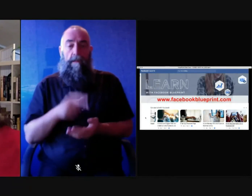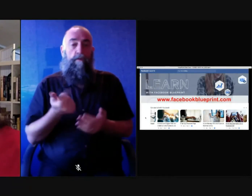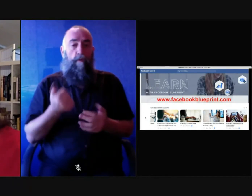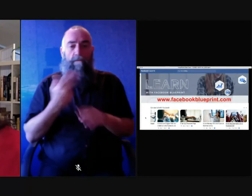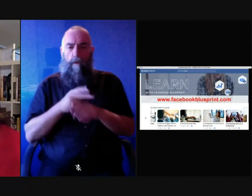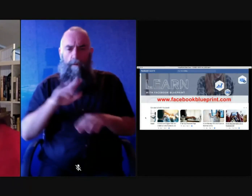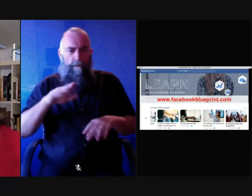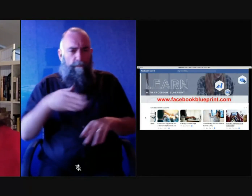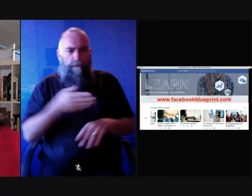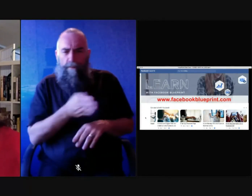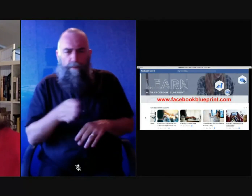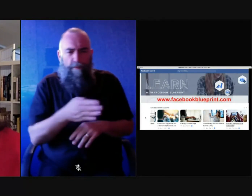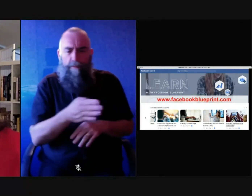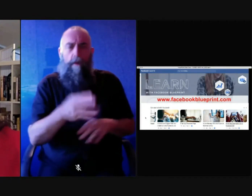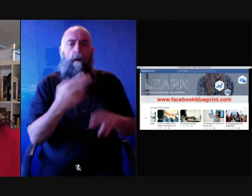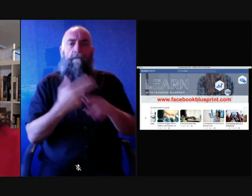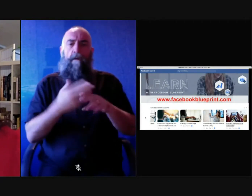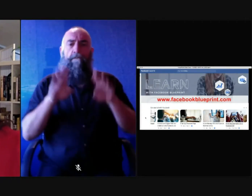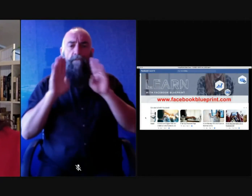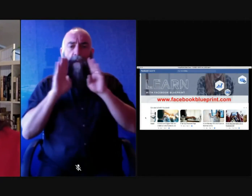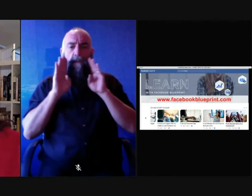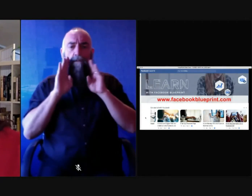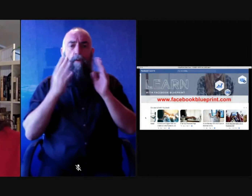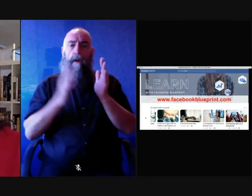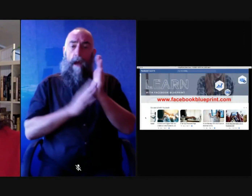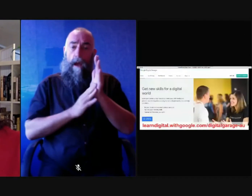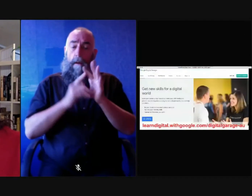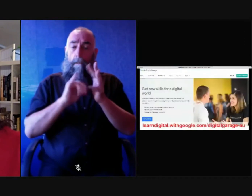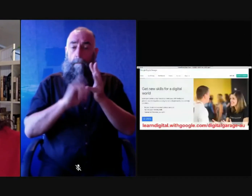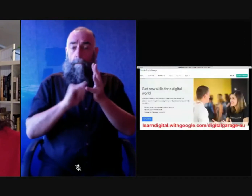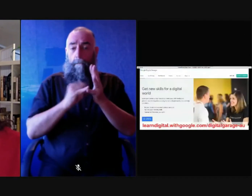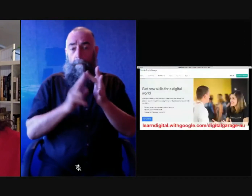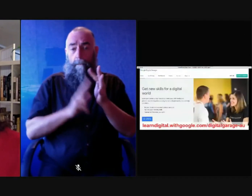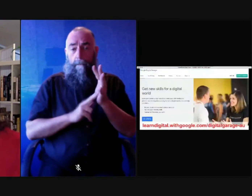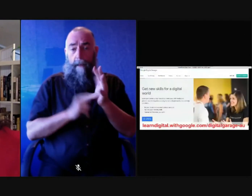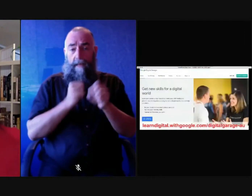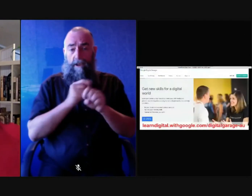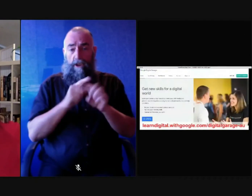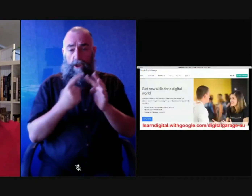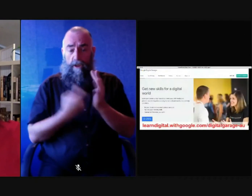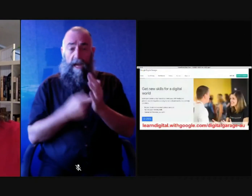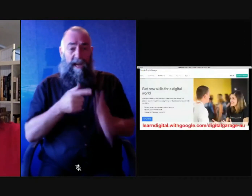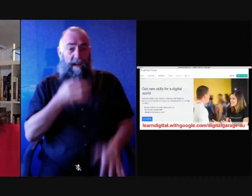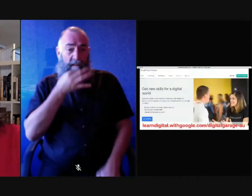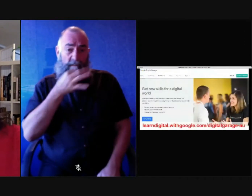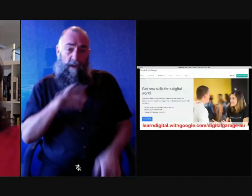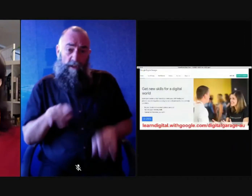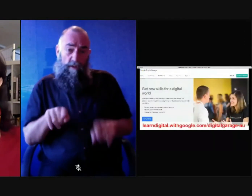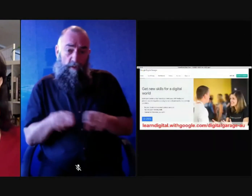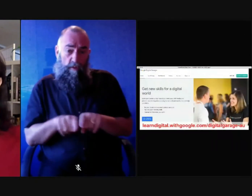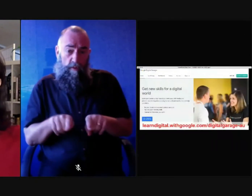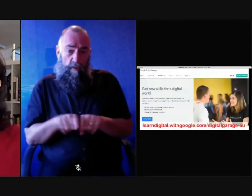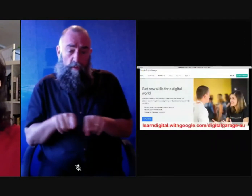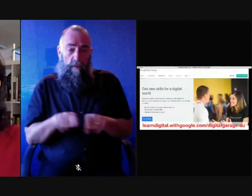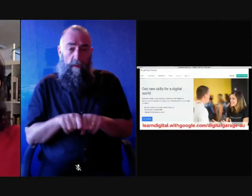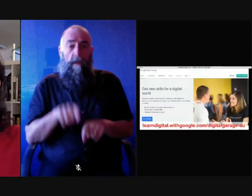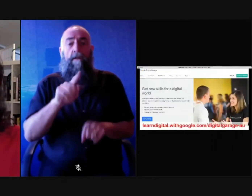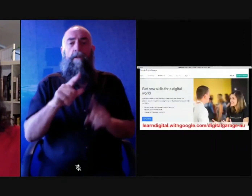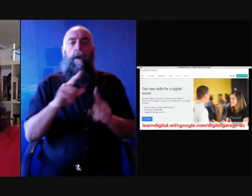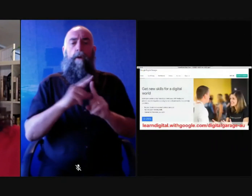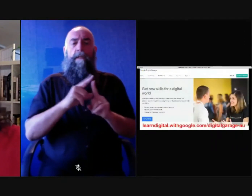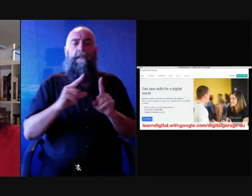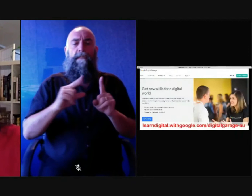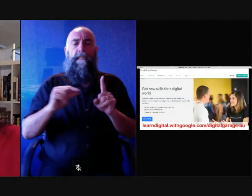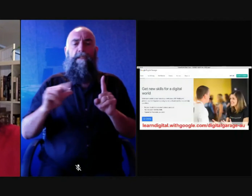Messenger, and it's free. The other one that I want to mention is called Digital Garage. Digital Garage